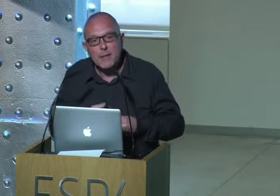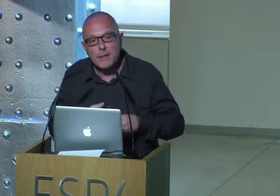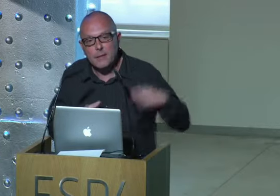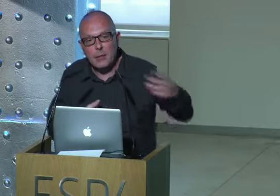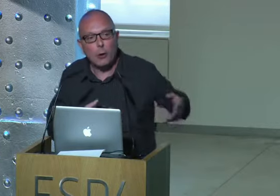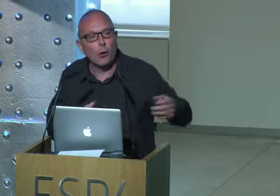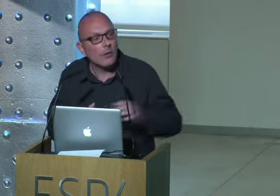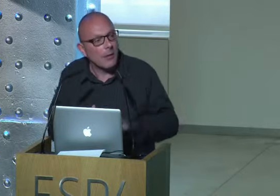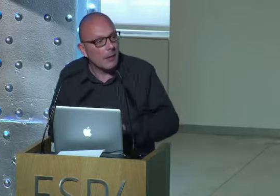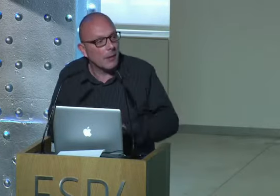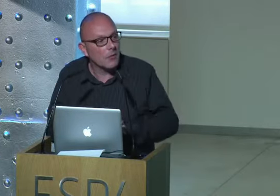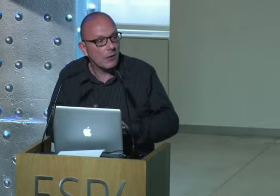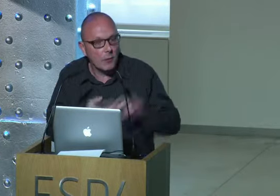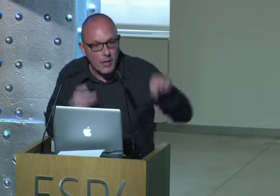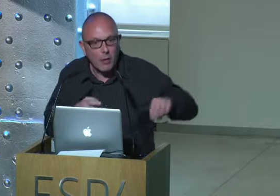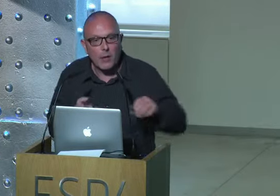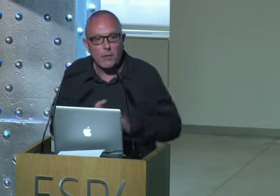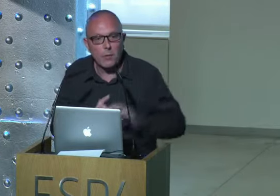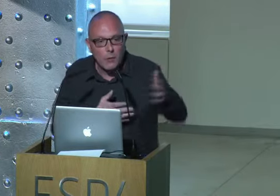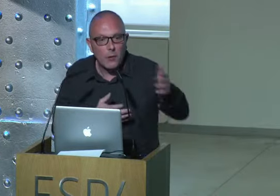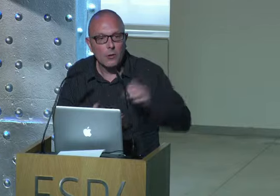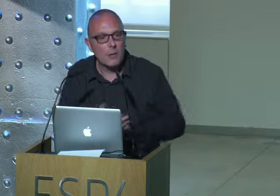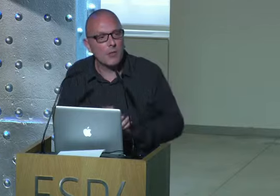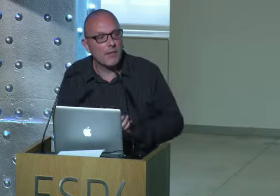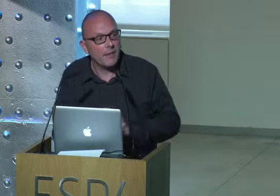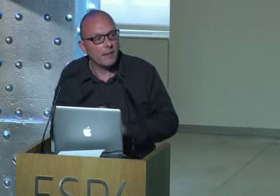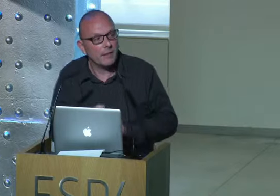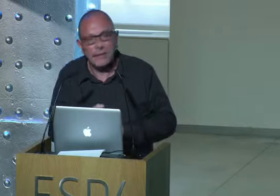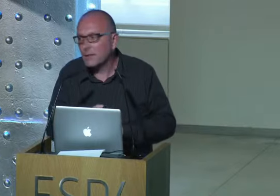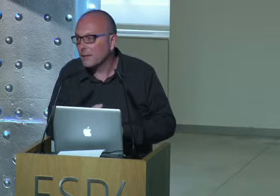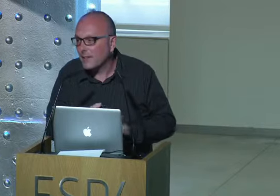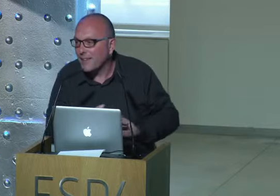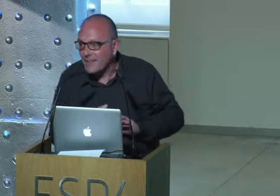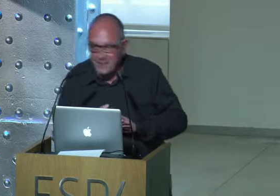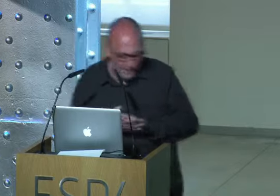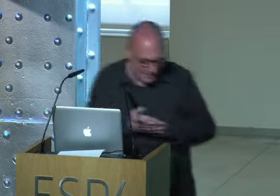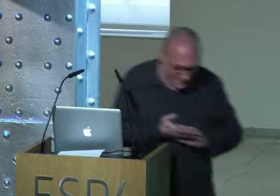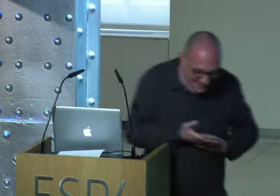hour, but let's get to know each other and exchange ideas. And we'll be back in half an hour right here. Thank you.